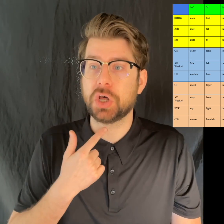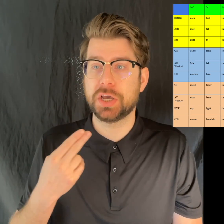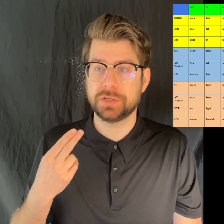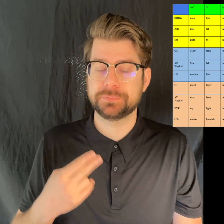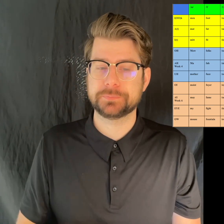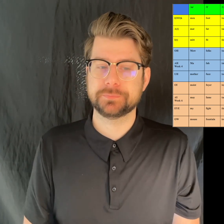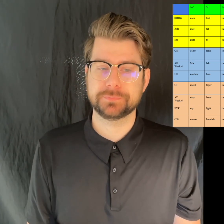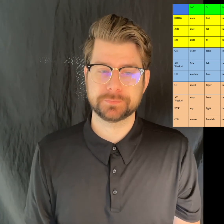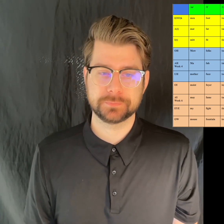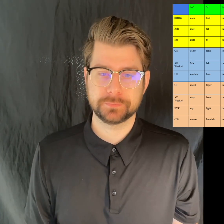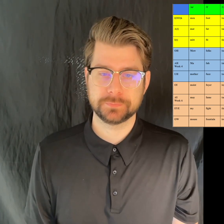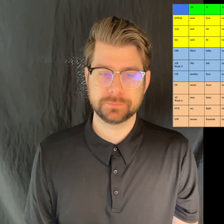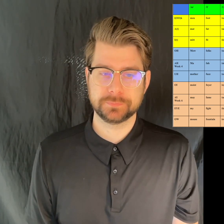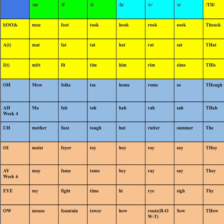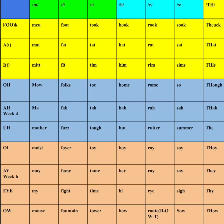look.